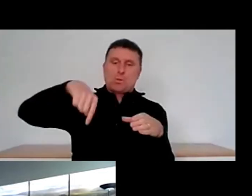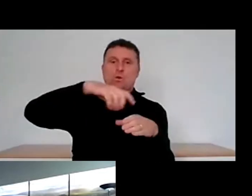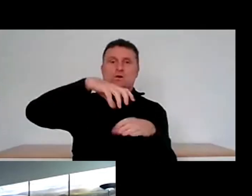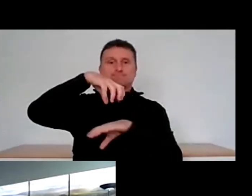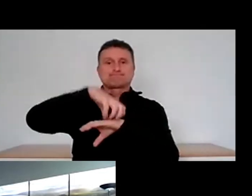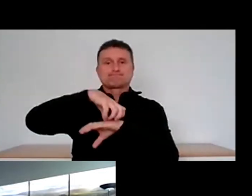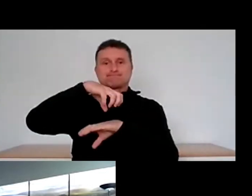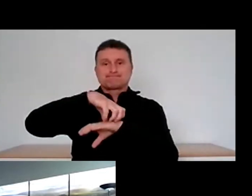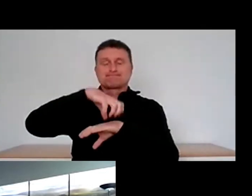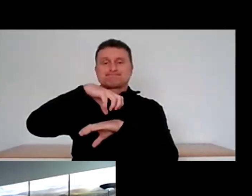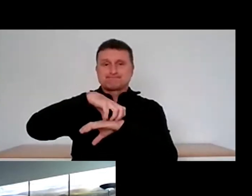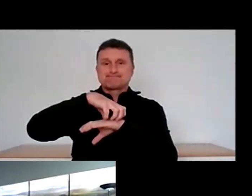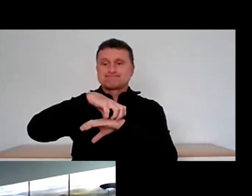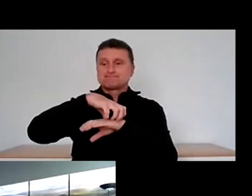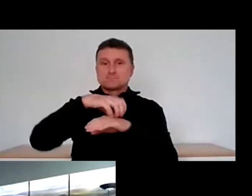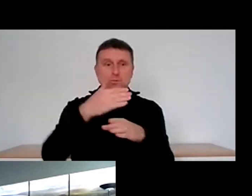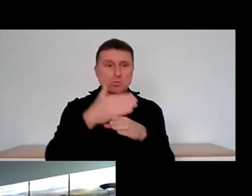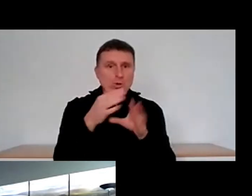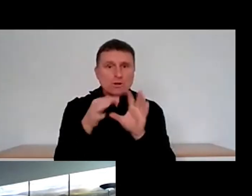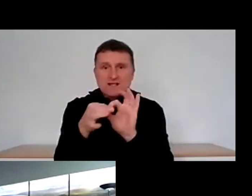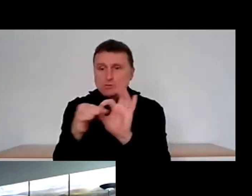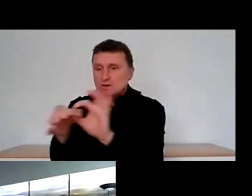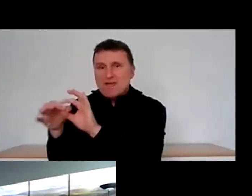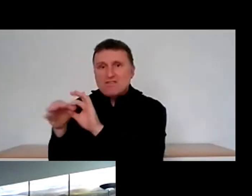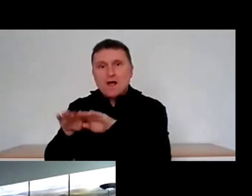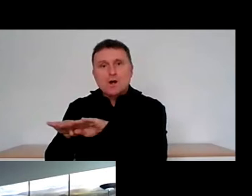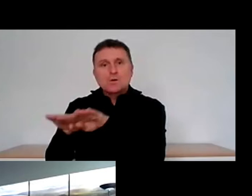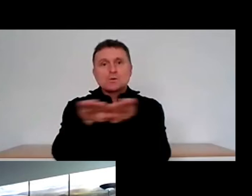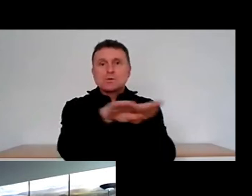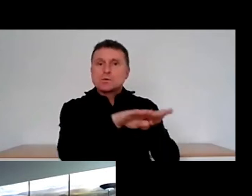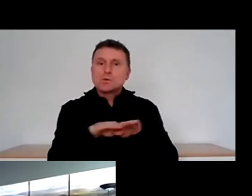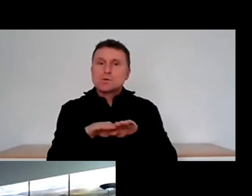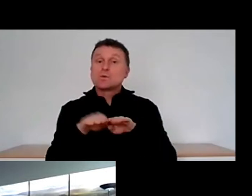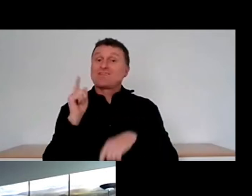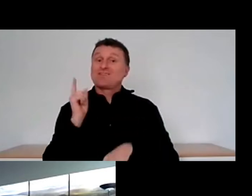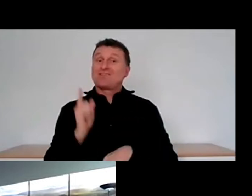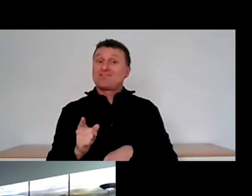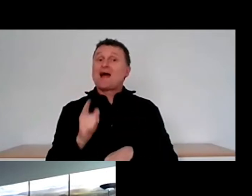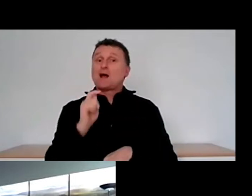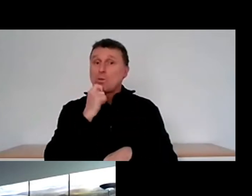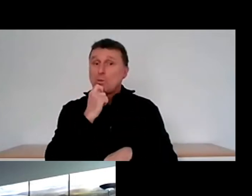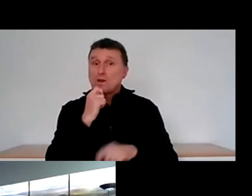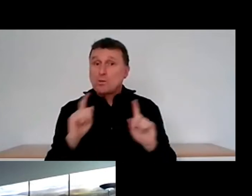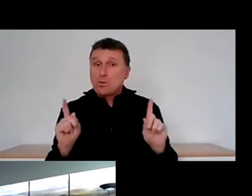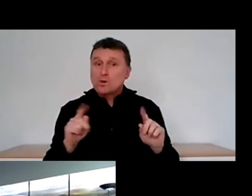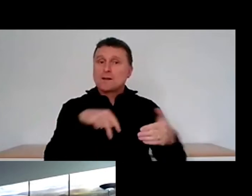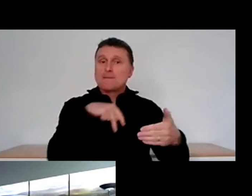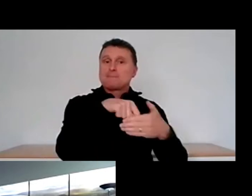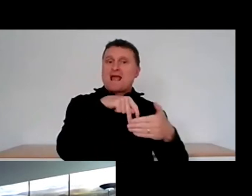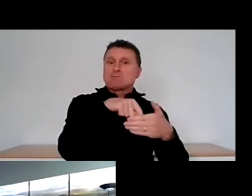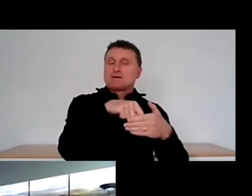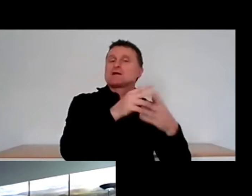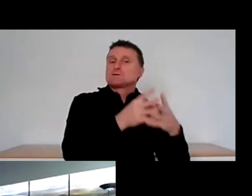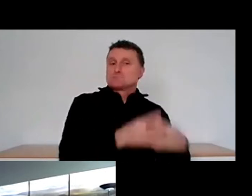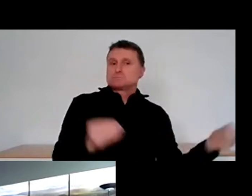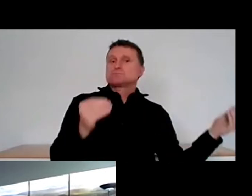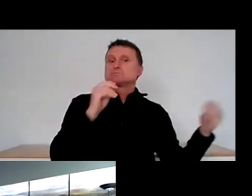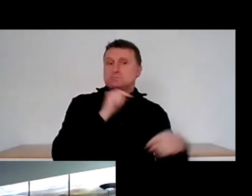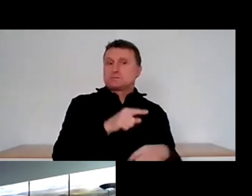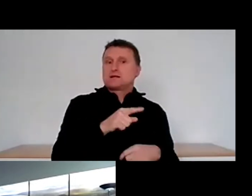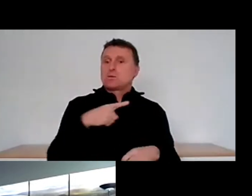removes barriers is one of the critical design features of our legislative model. So the other three things,